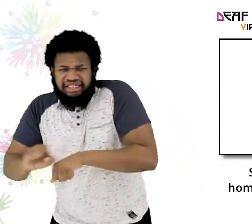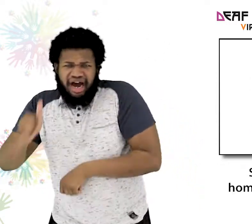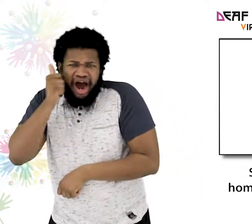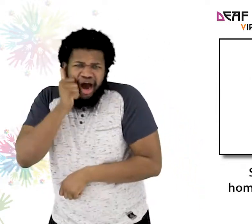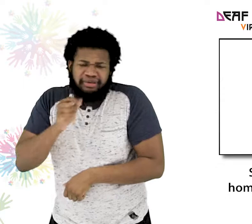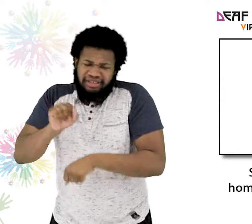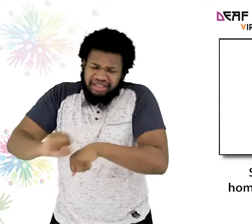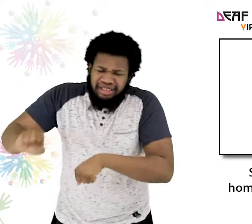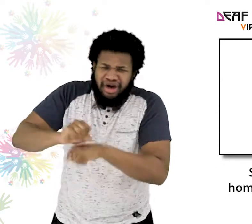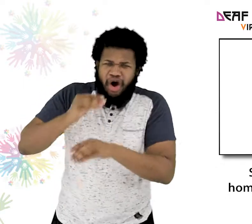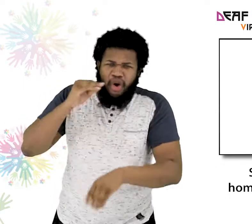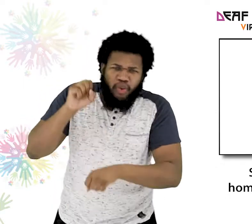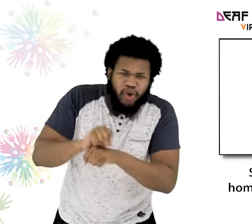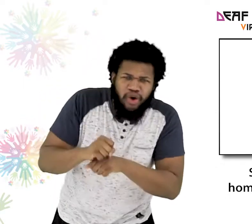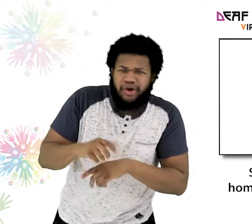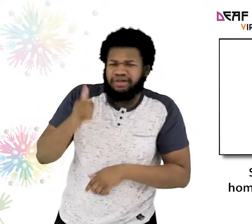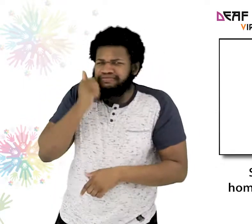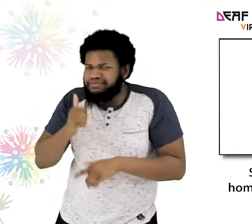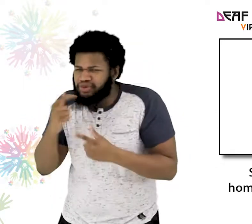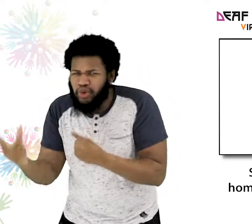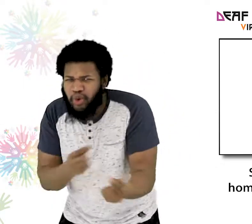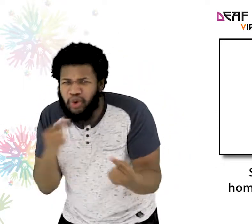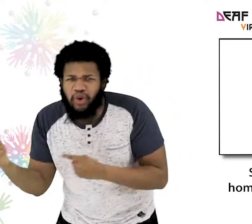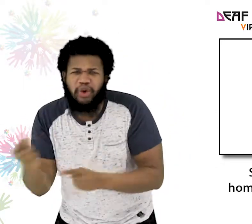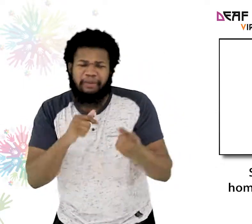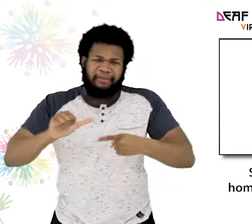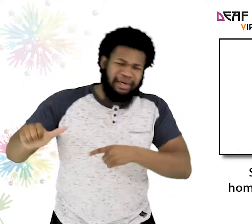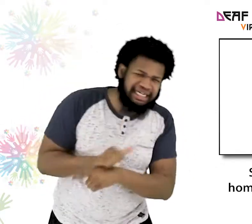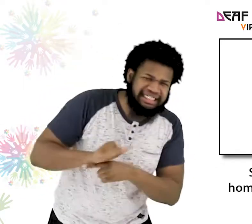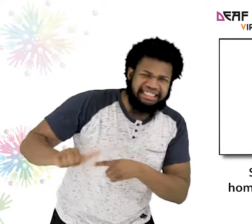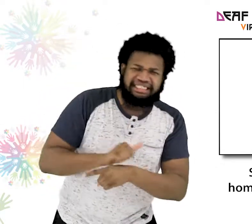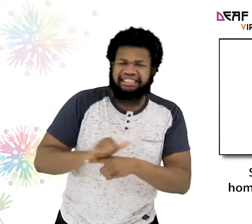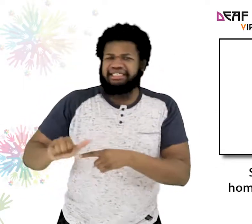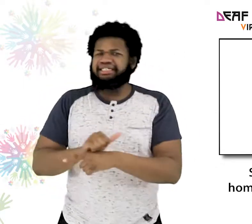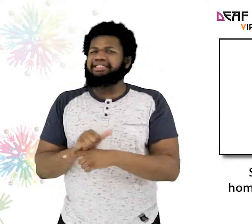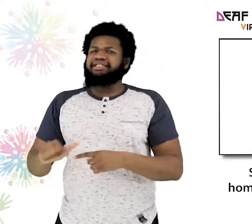So every day, after homework and chores, he practiced.